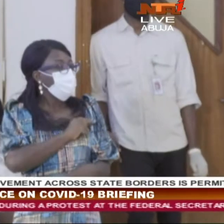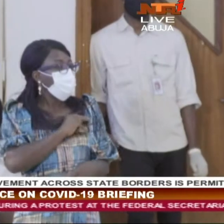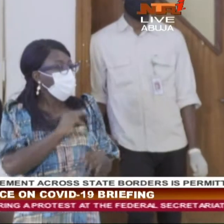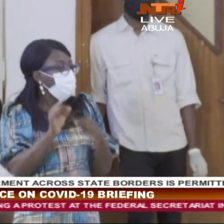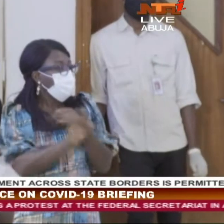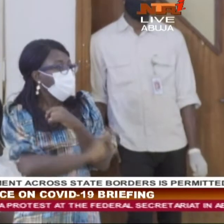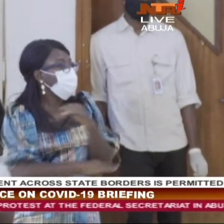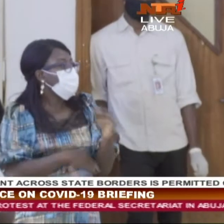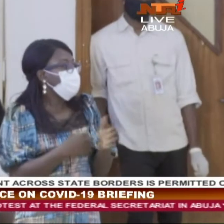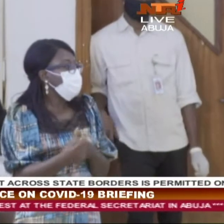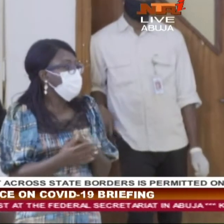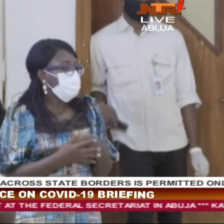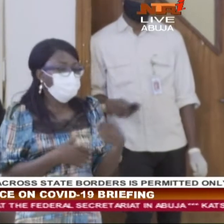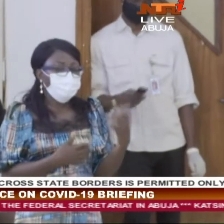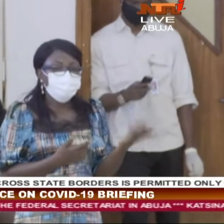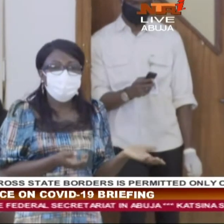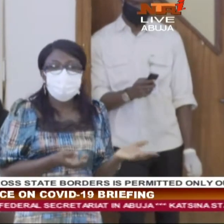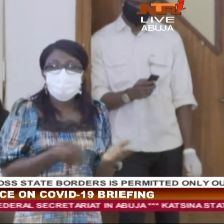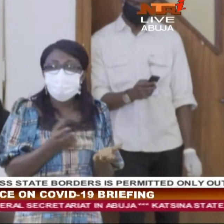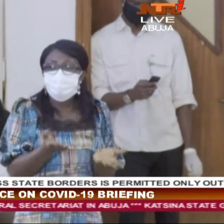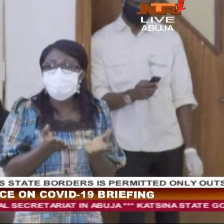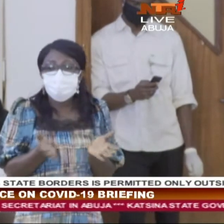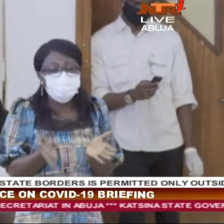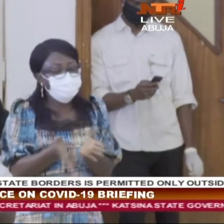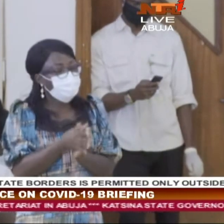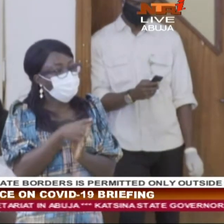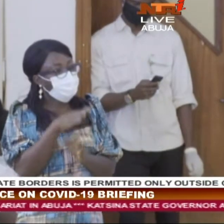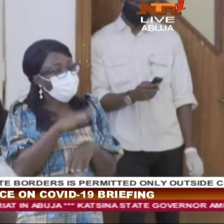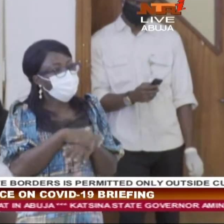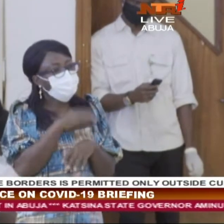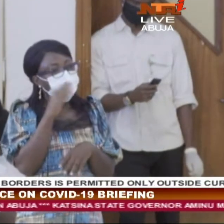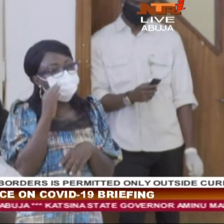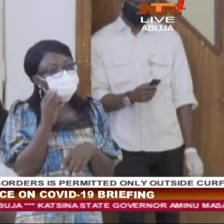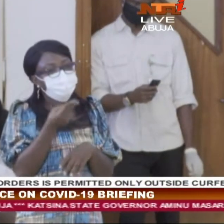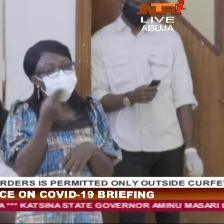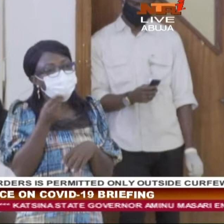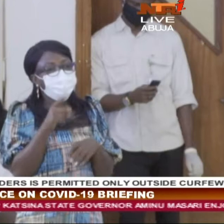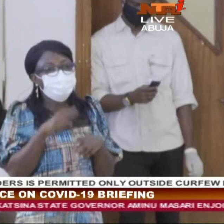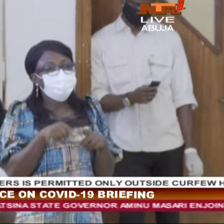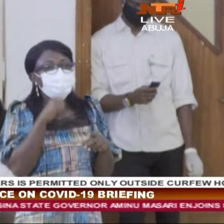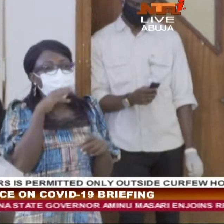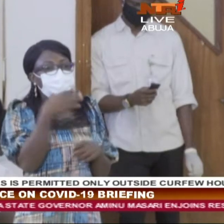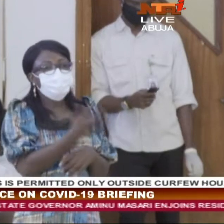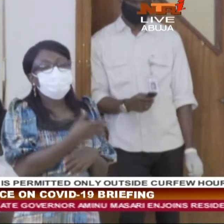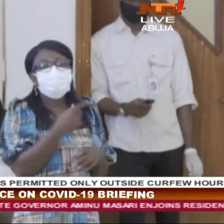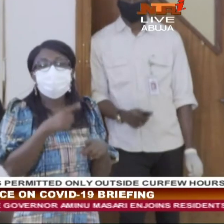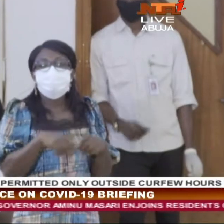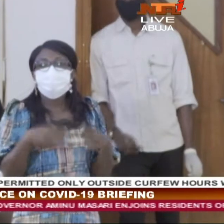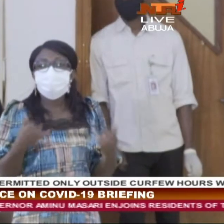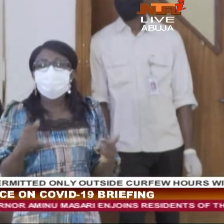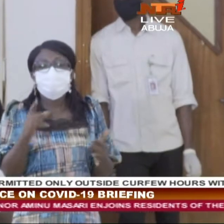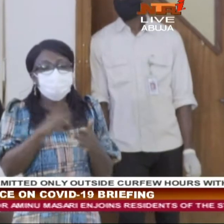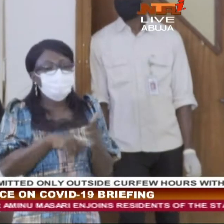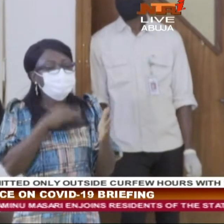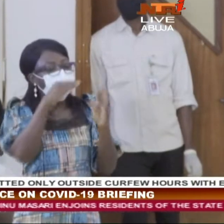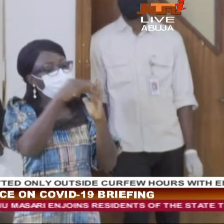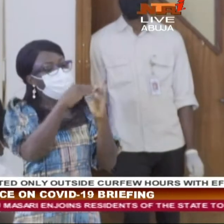On Thursday, I actually wanted to ask it, but he was not here. I'd like to know, what is the criteria for